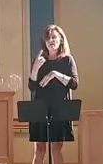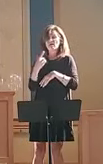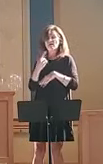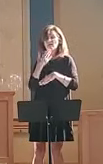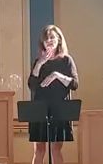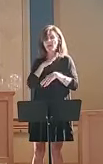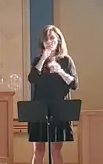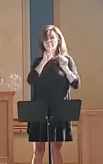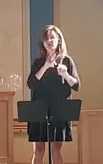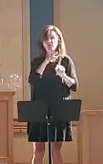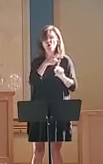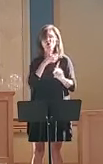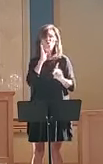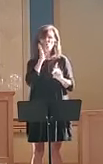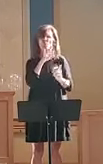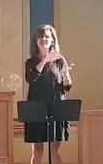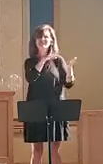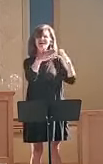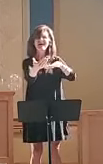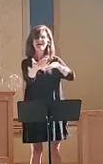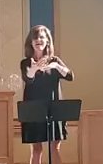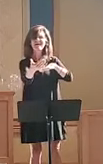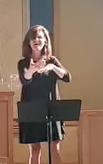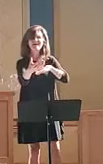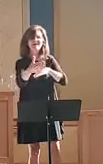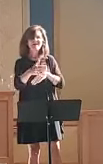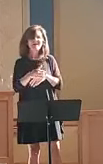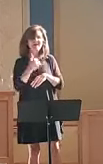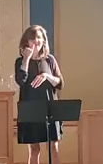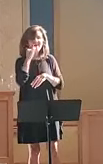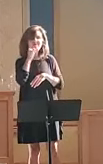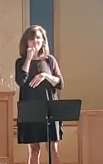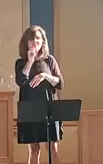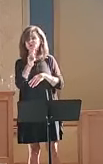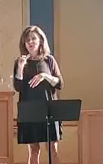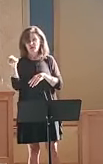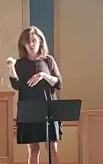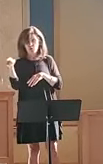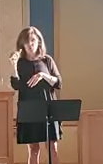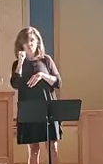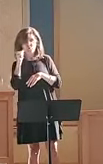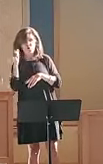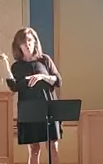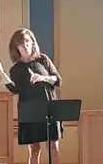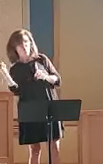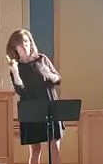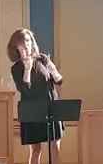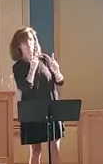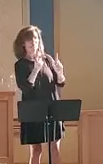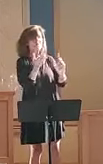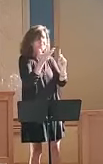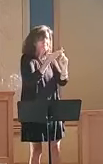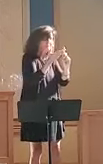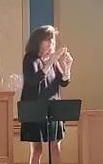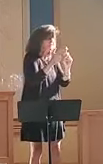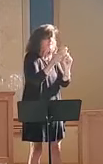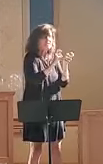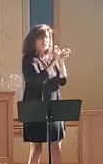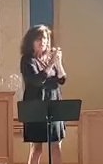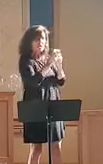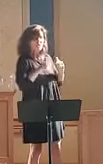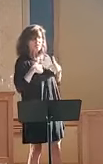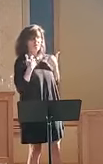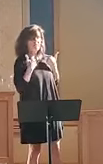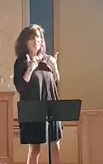O wicked one, you shall surely die, and you do not speak out to dissuade the wicked from his way, the wicked shall